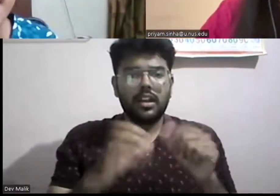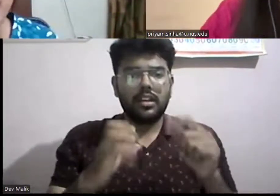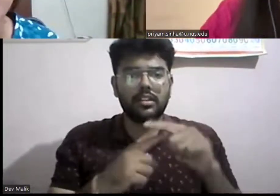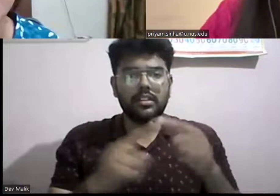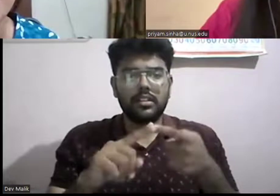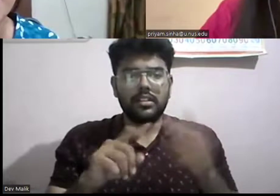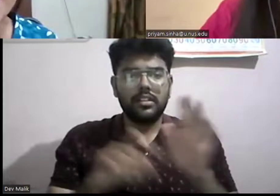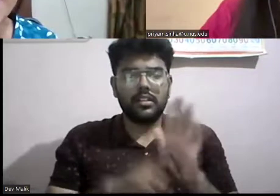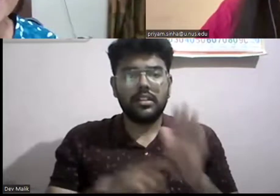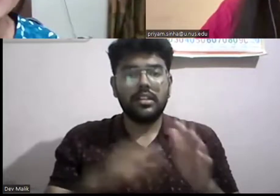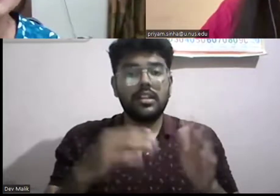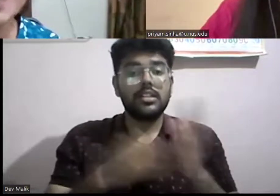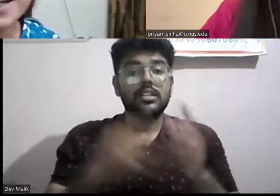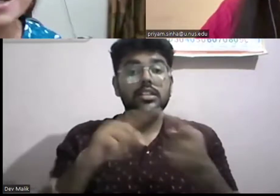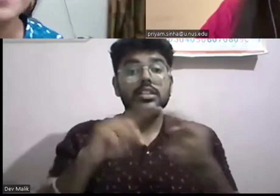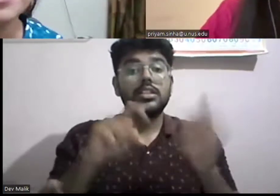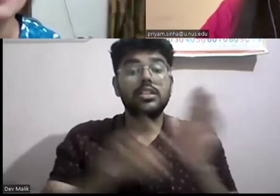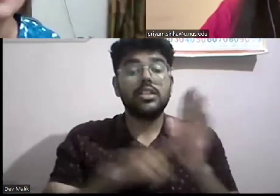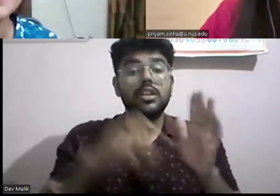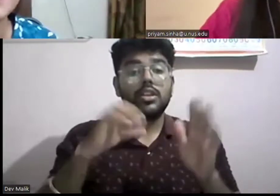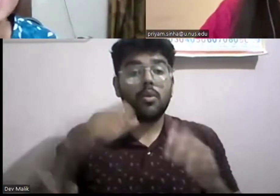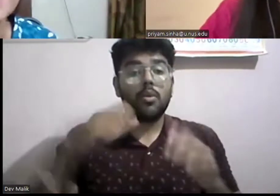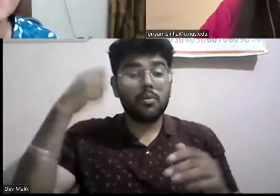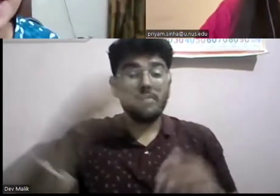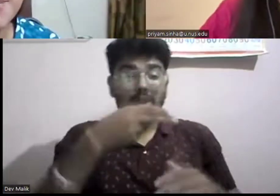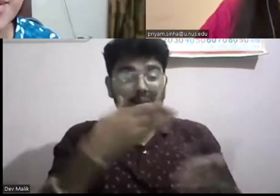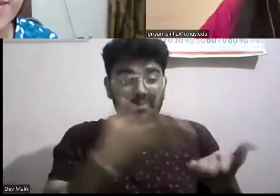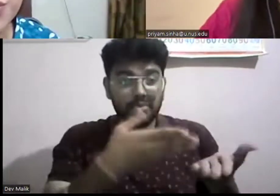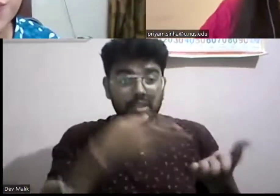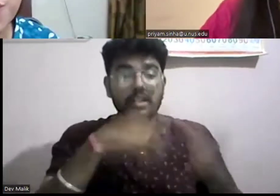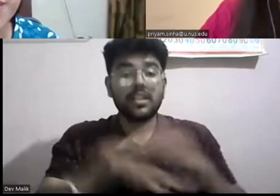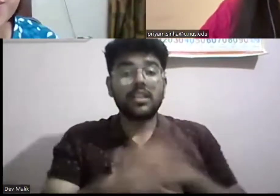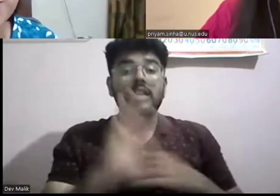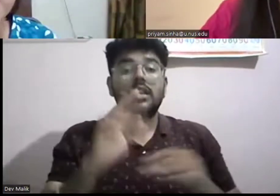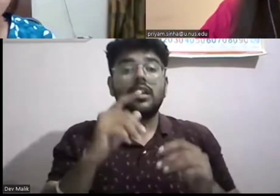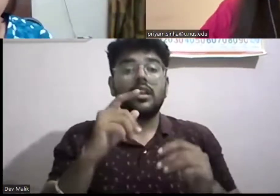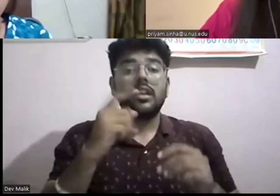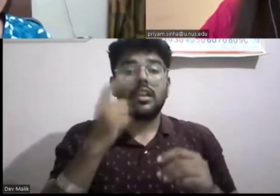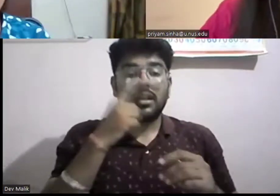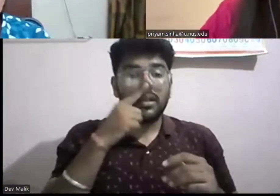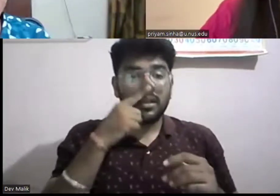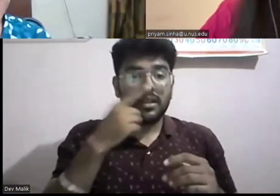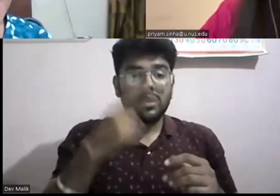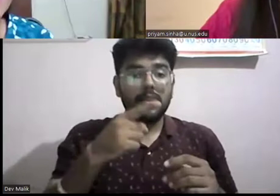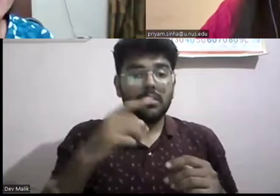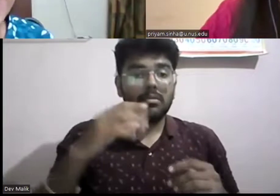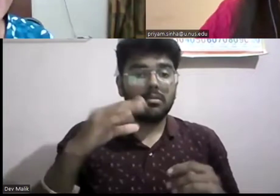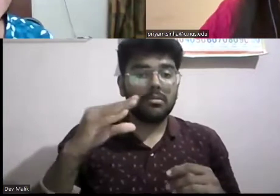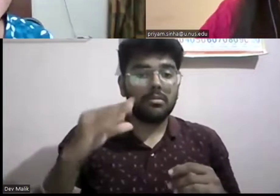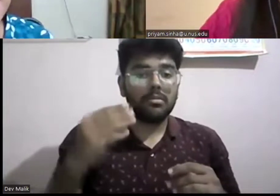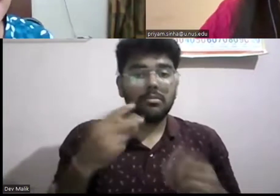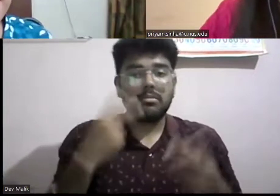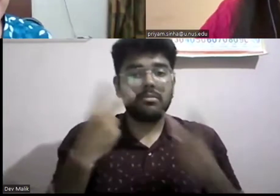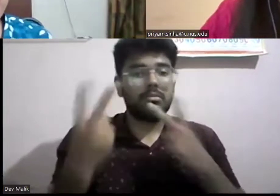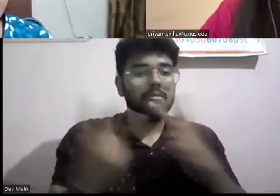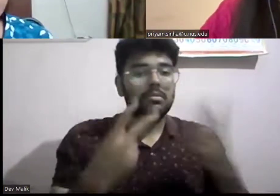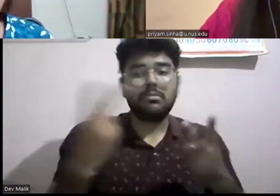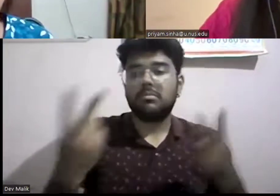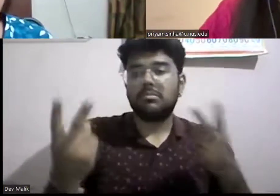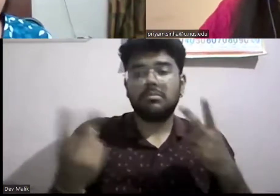represented in Zero. Again, she comes across as a very privileged woman, moving around, maneuvering